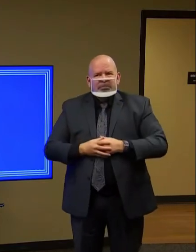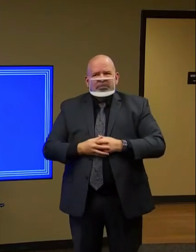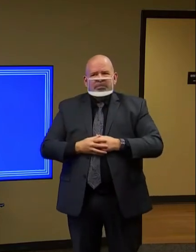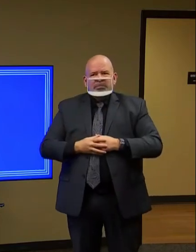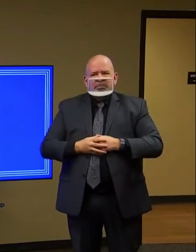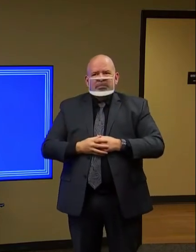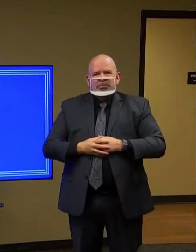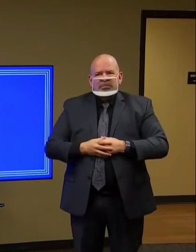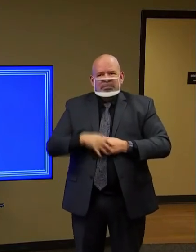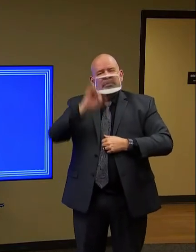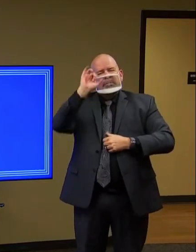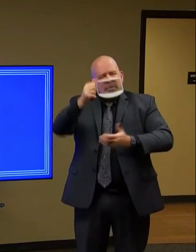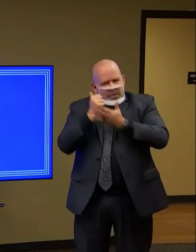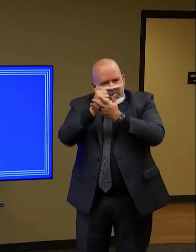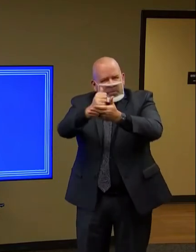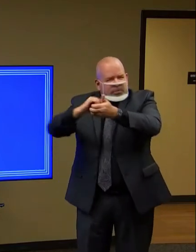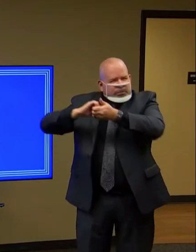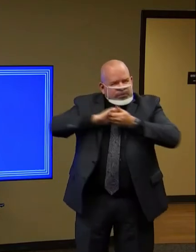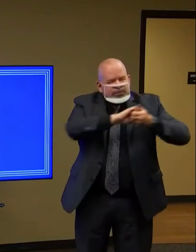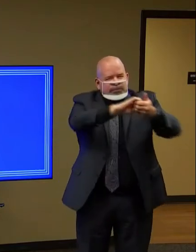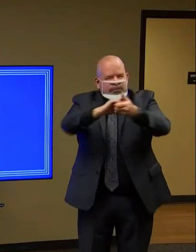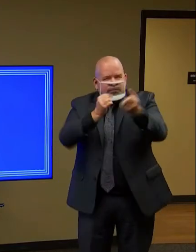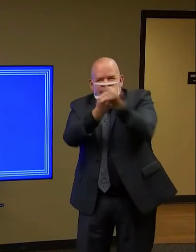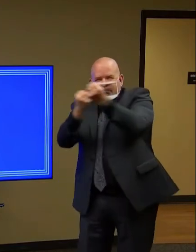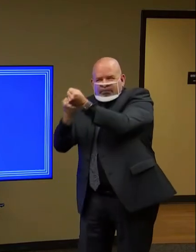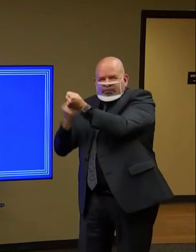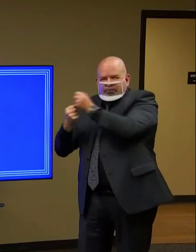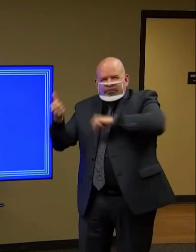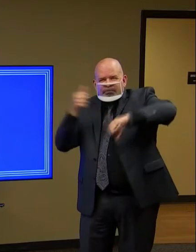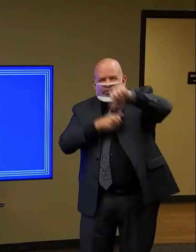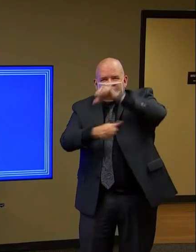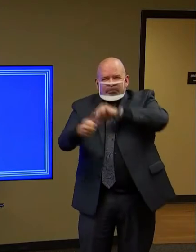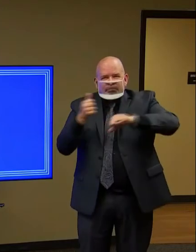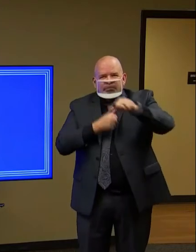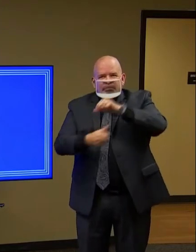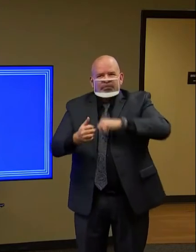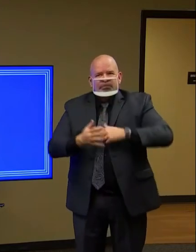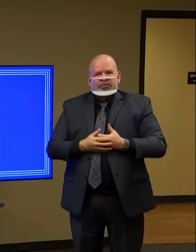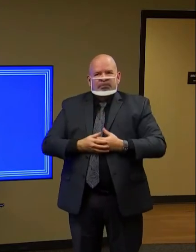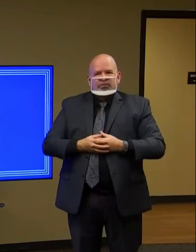ultimately you'll be keeping your community and your country stronger by doing that.